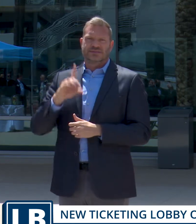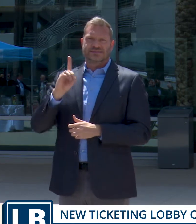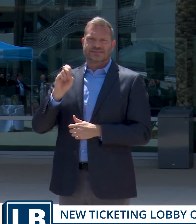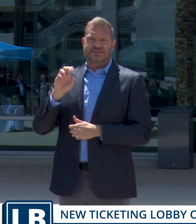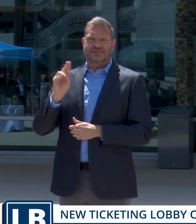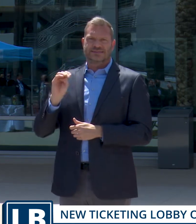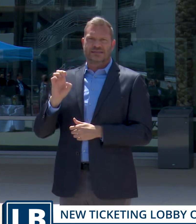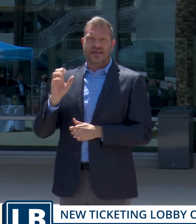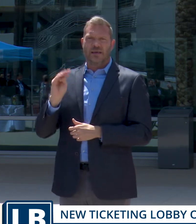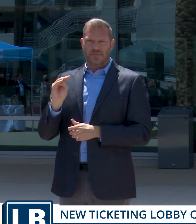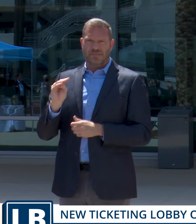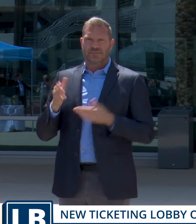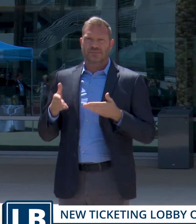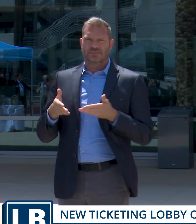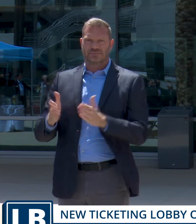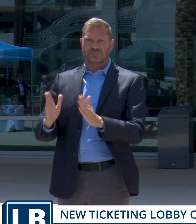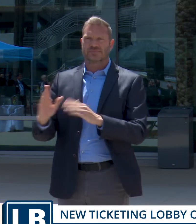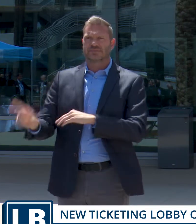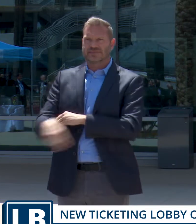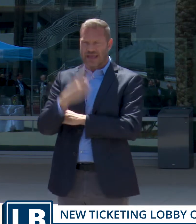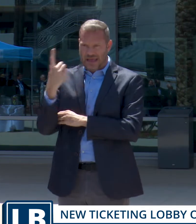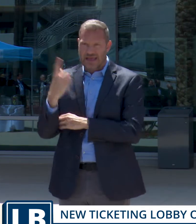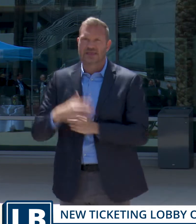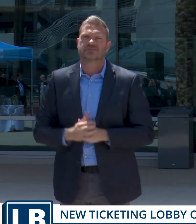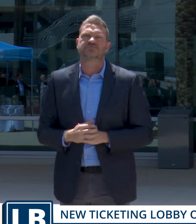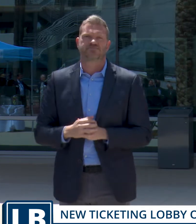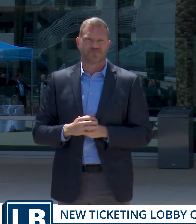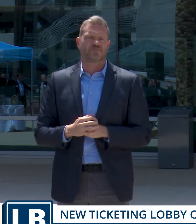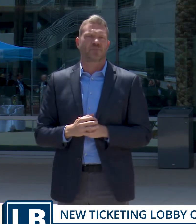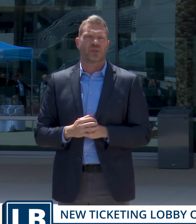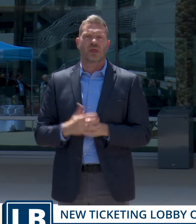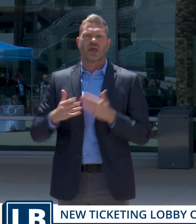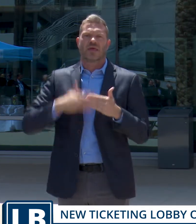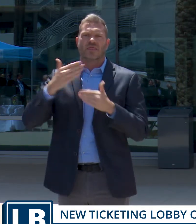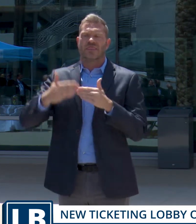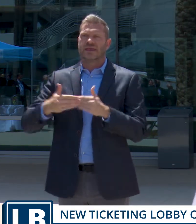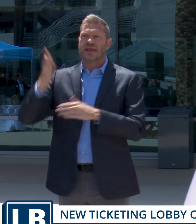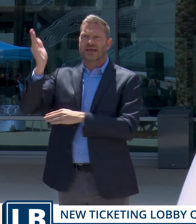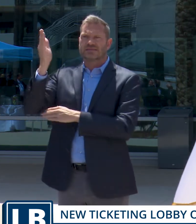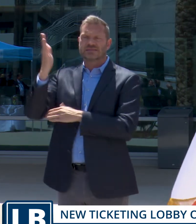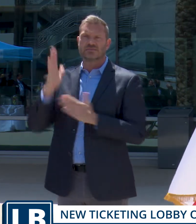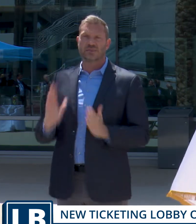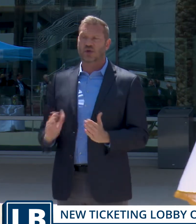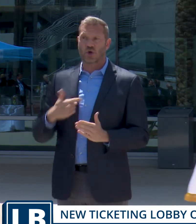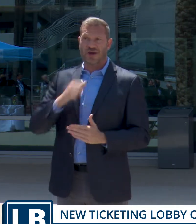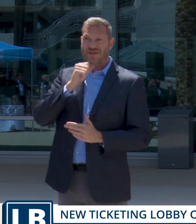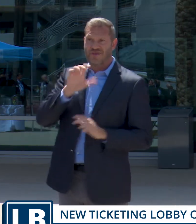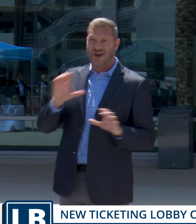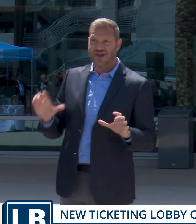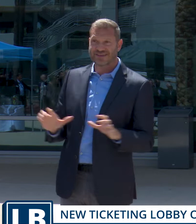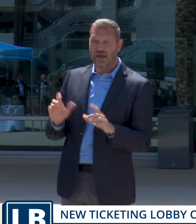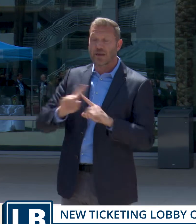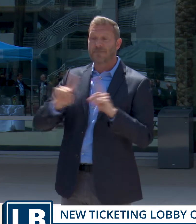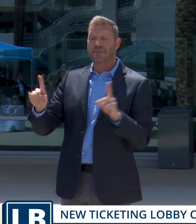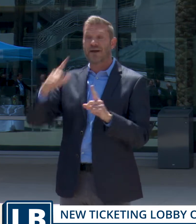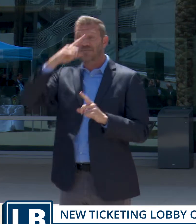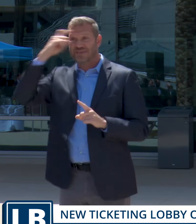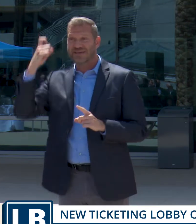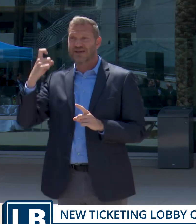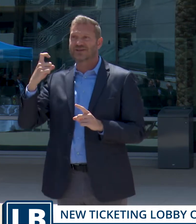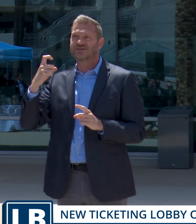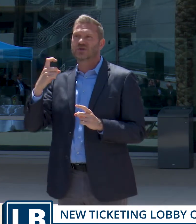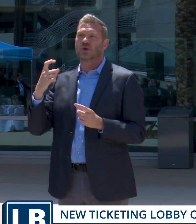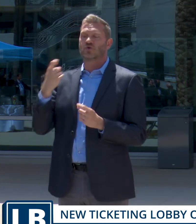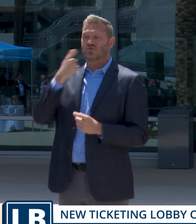introduction for our next speaker. And I haven't been able to do this too many times, but thanks to redistricting, I'd like